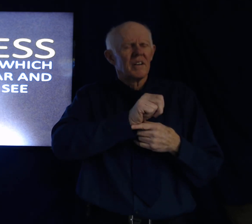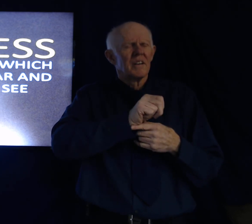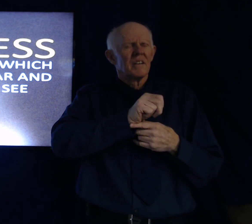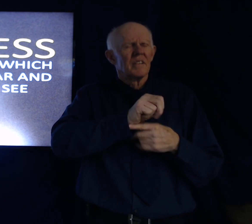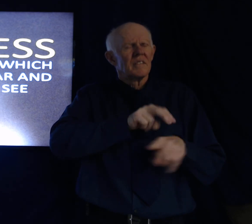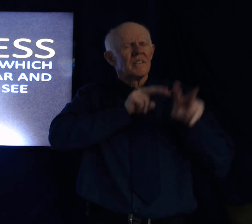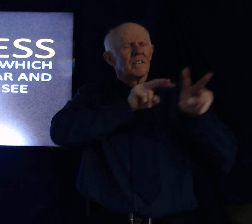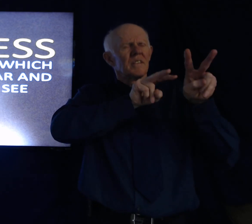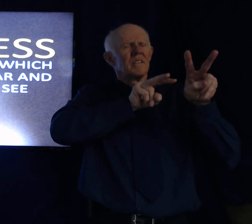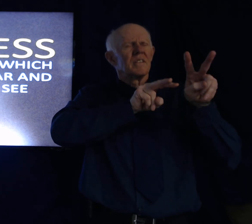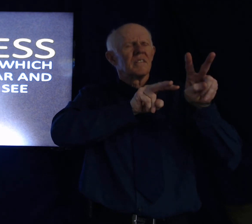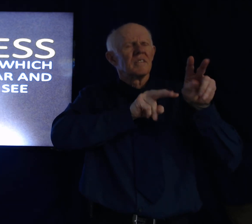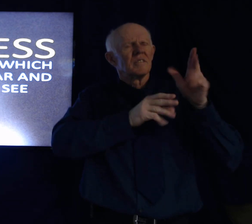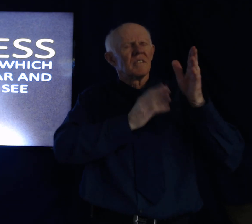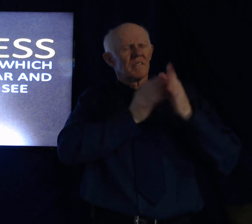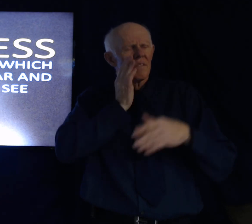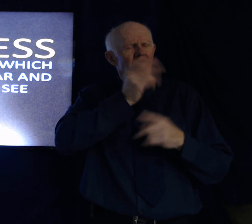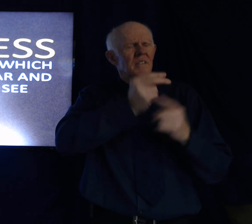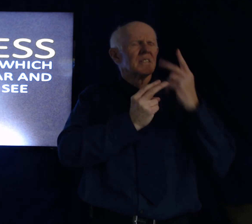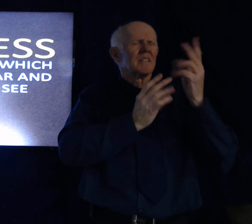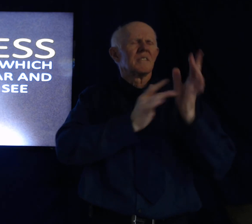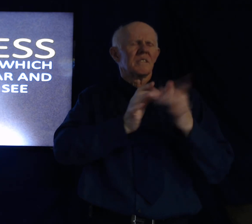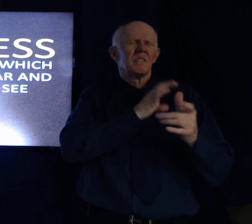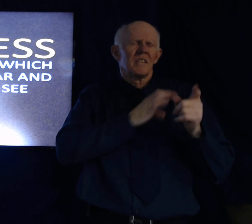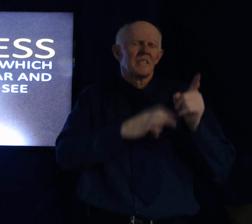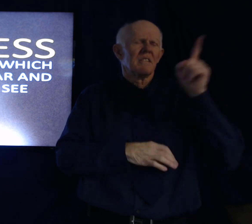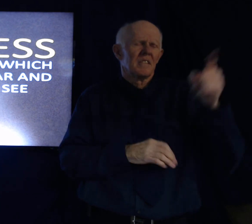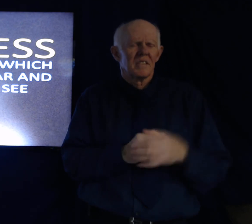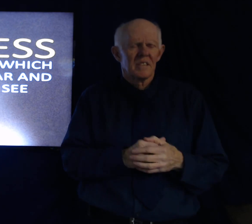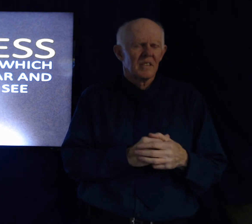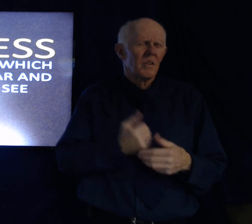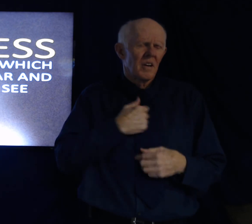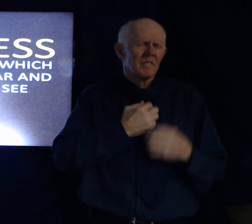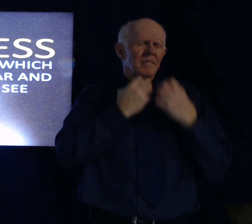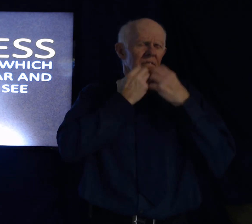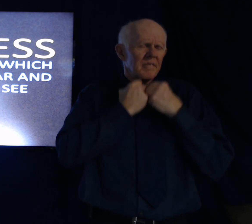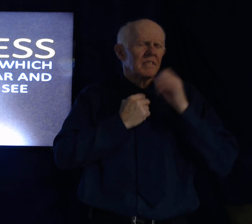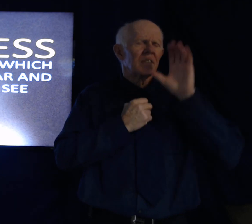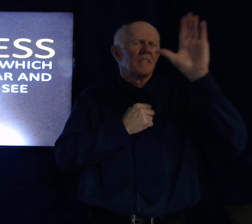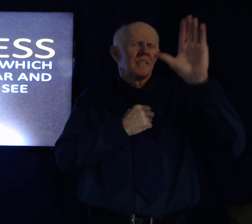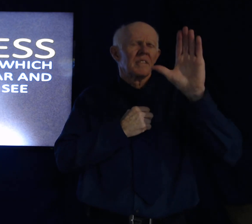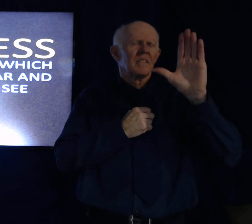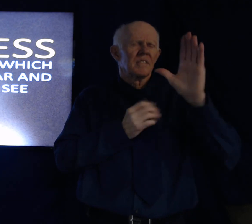and we can look to the future and we cherish